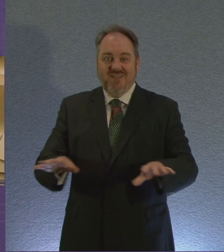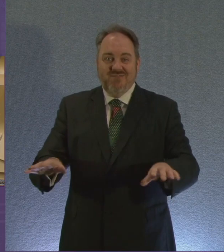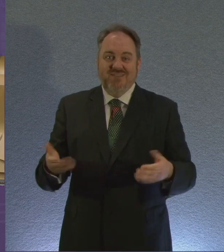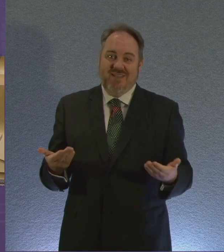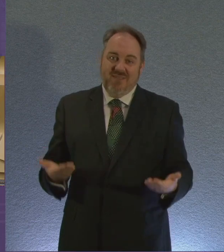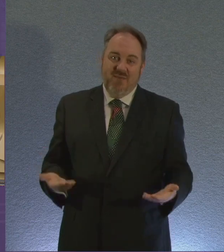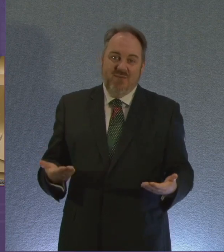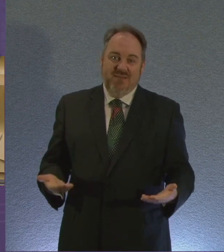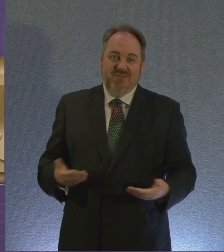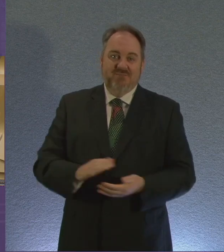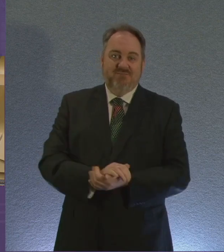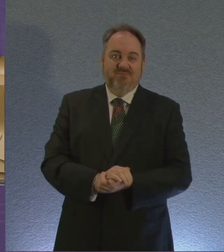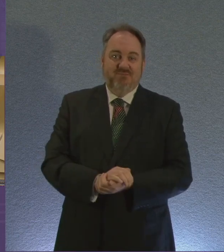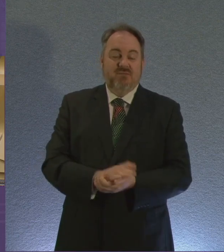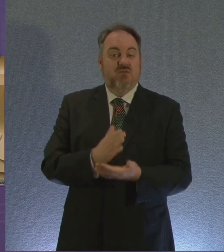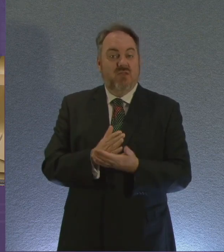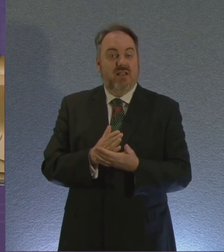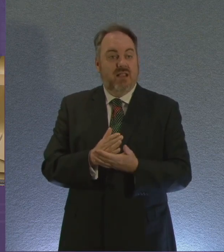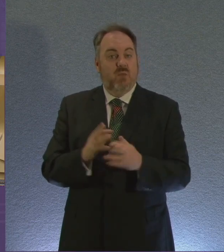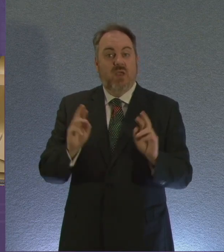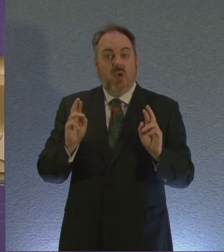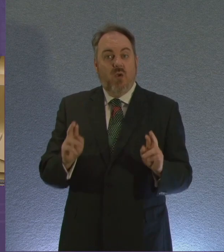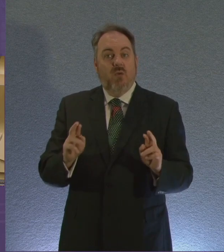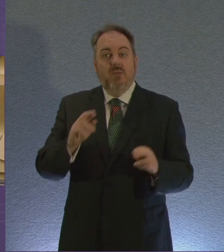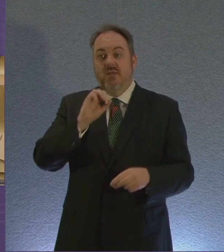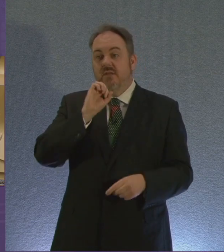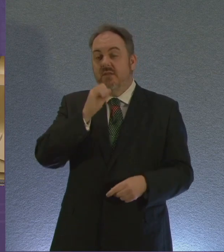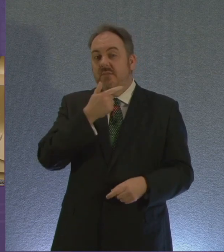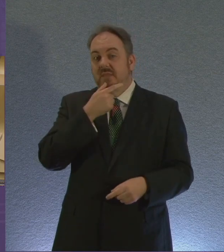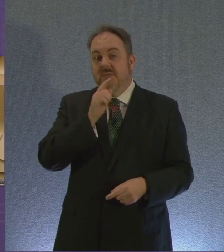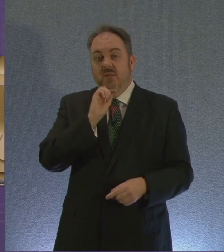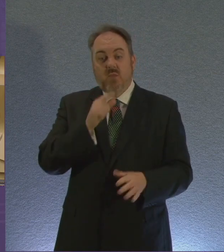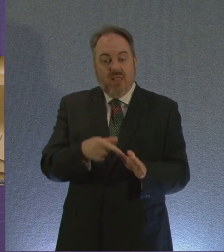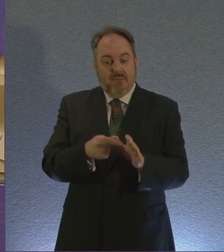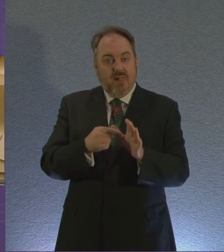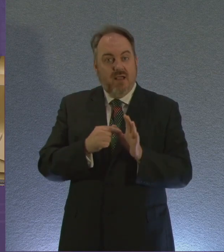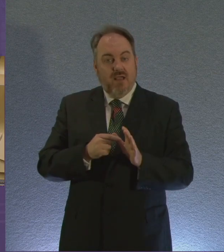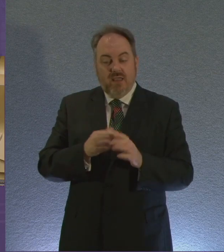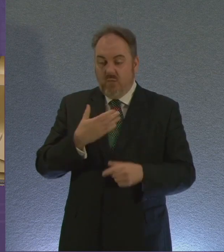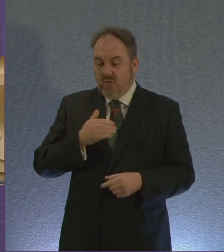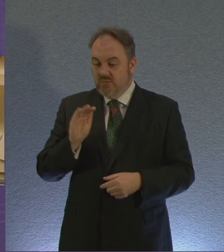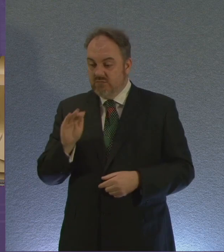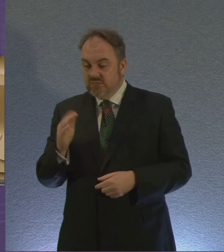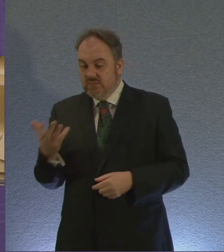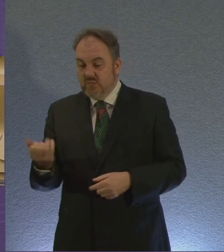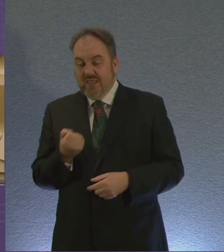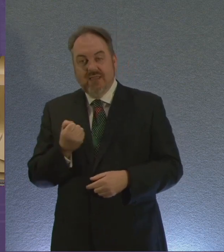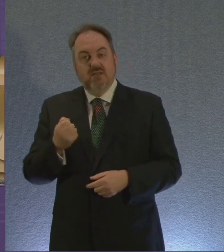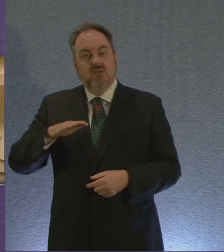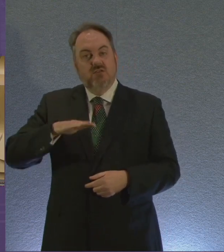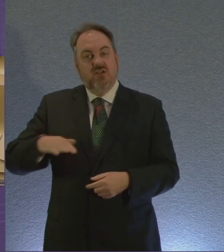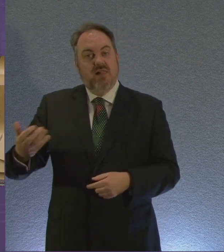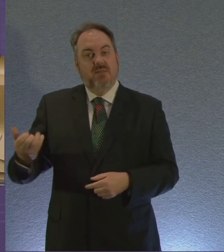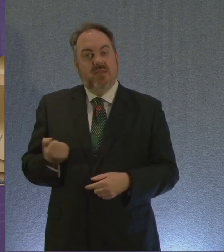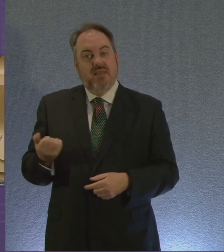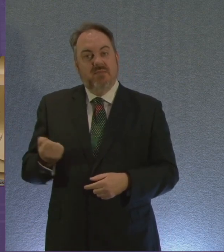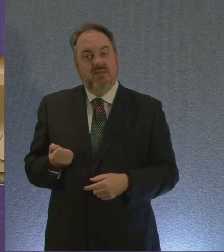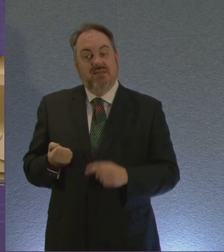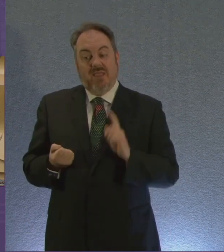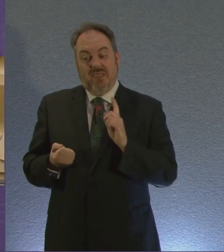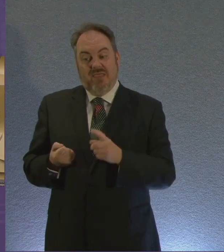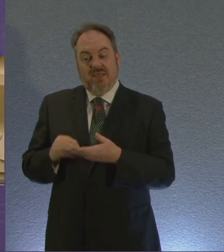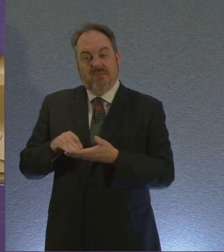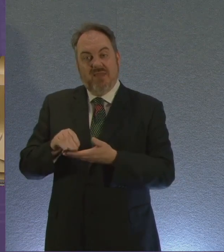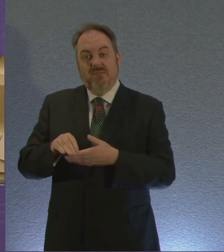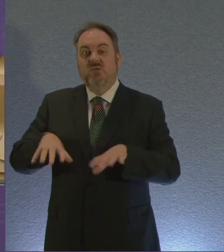I still hope we will see applications open for the Scottish Child Payment by the end of 2020, with payments made next year. However, I